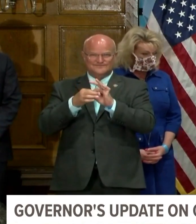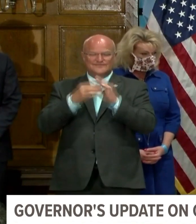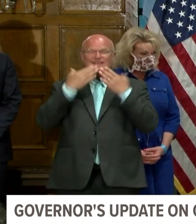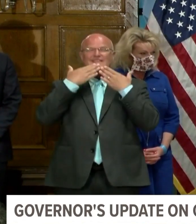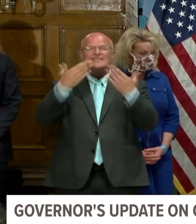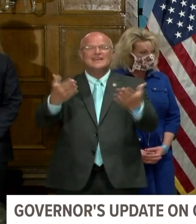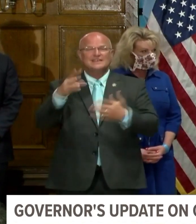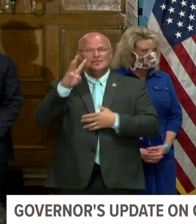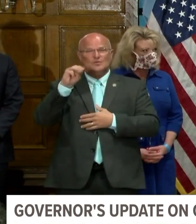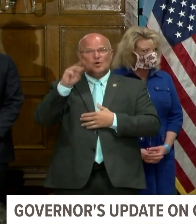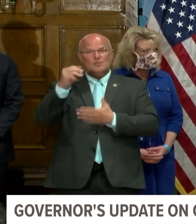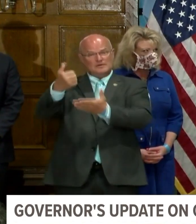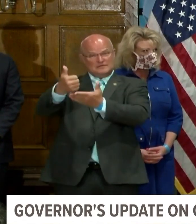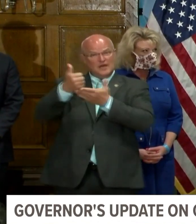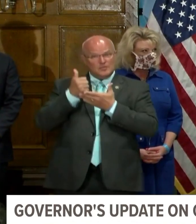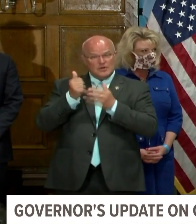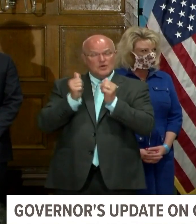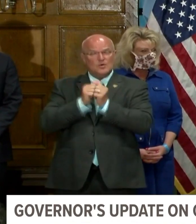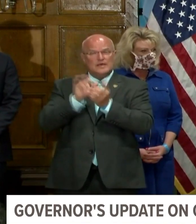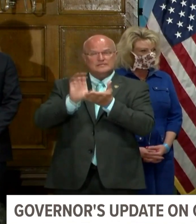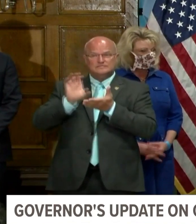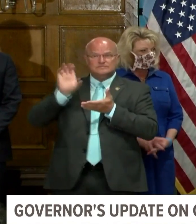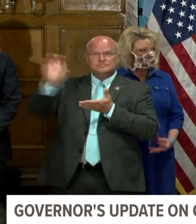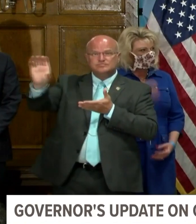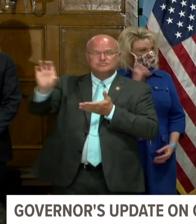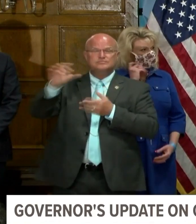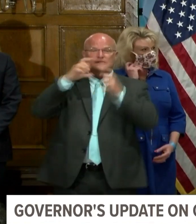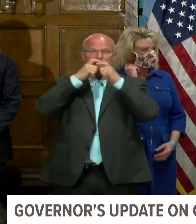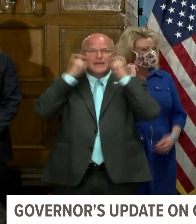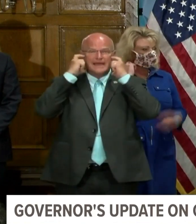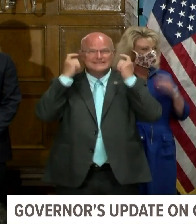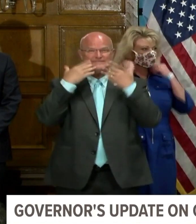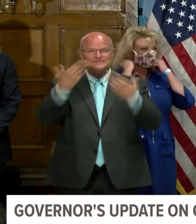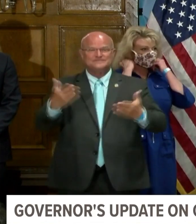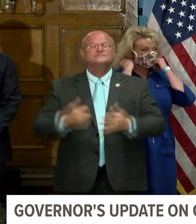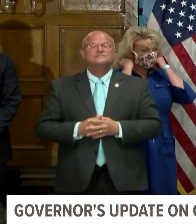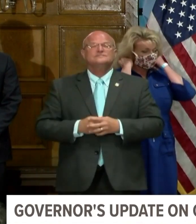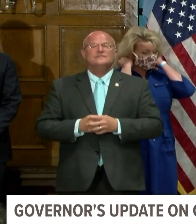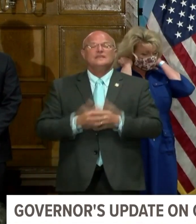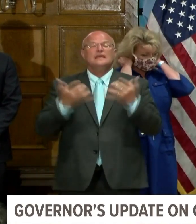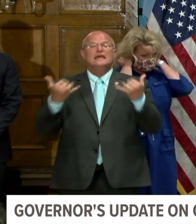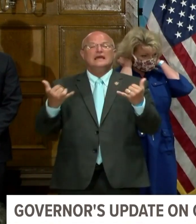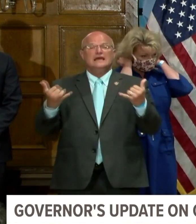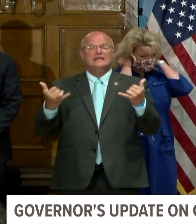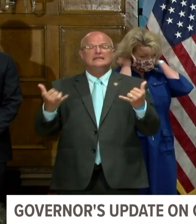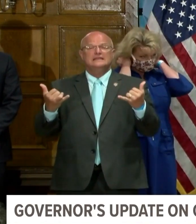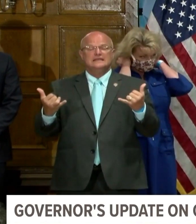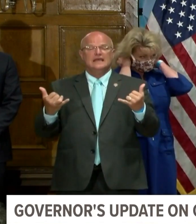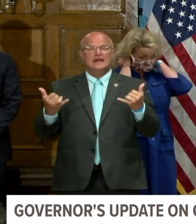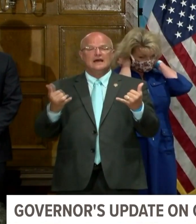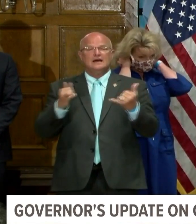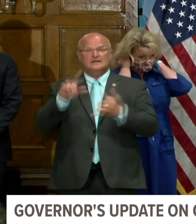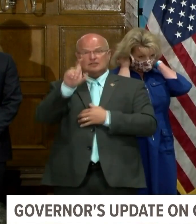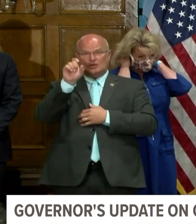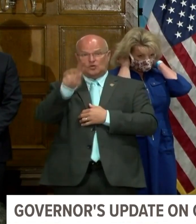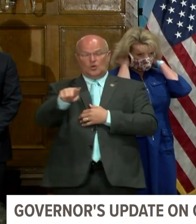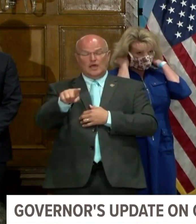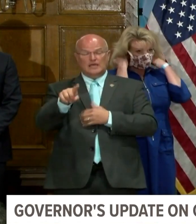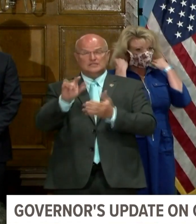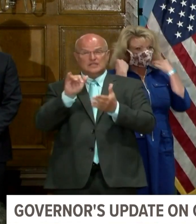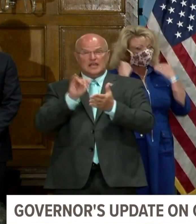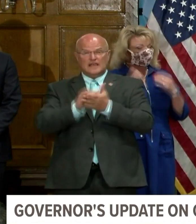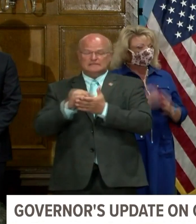for helping us out with the delivery of those masks. And now let me come to the question that's